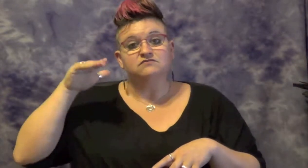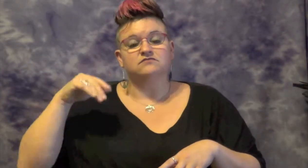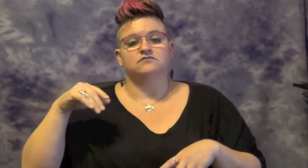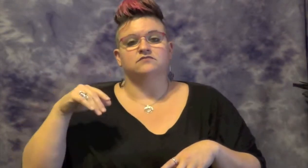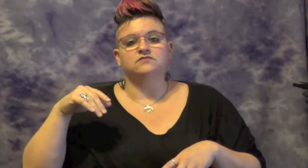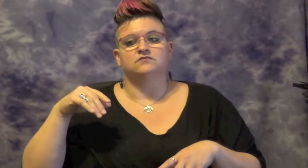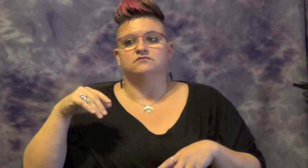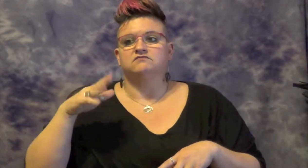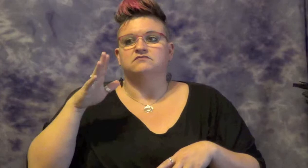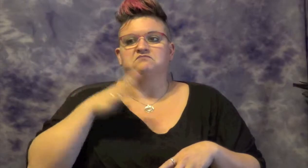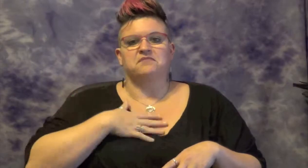For myself,